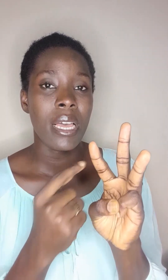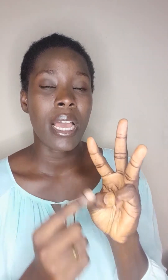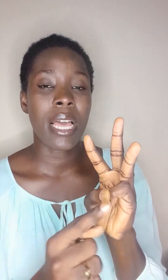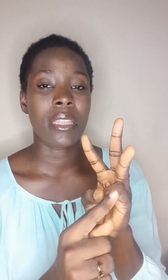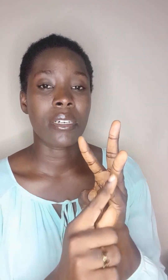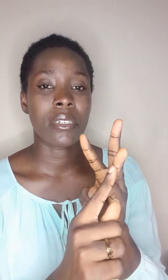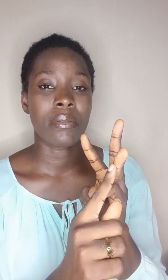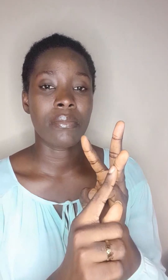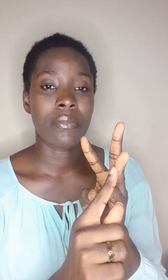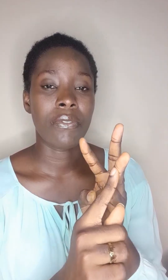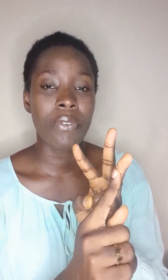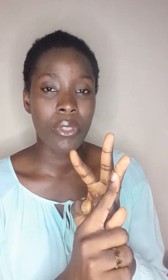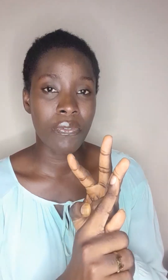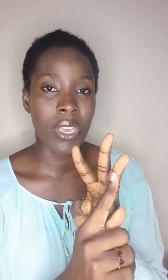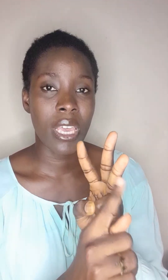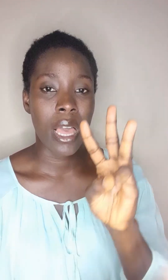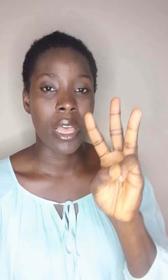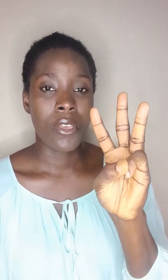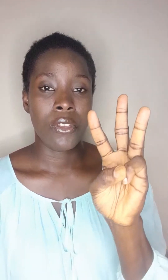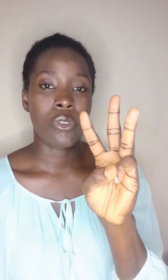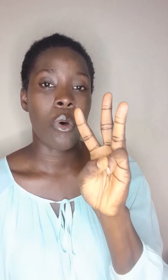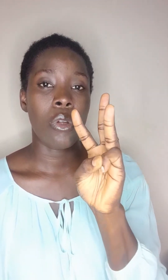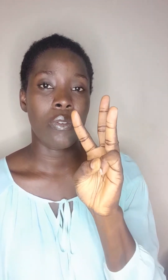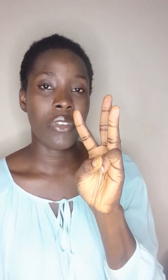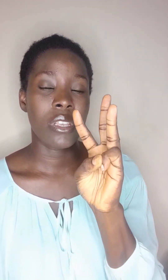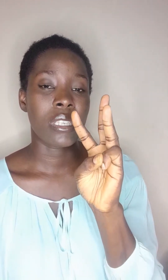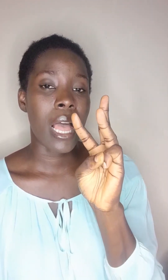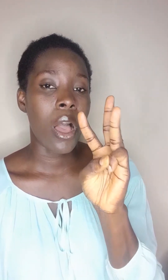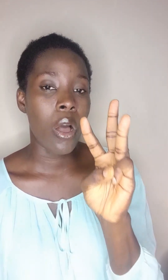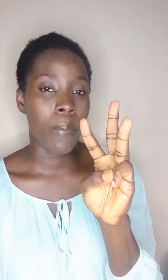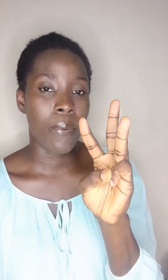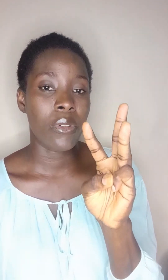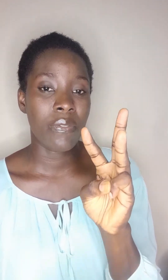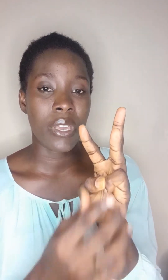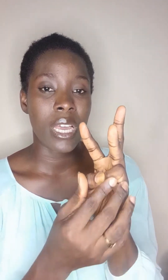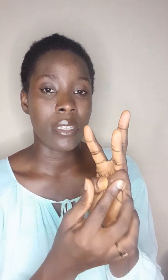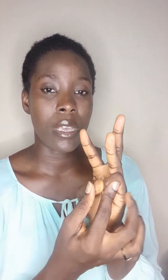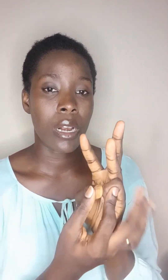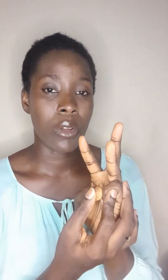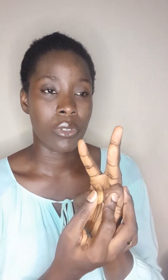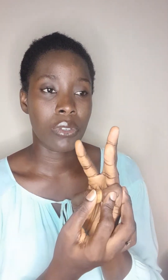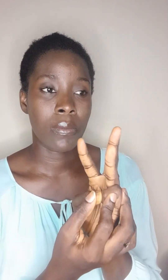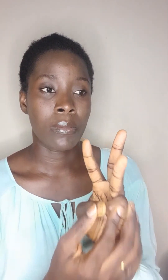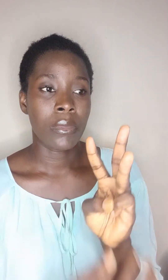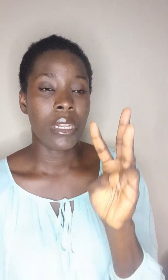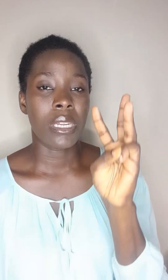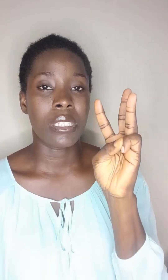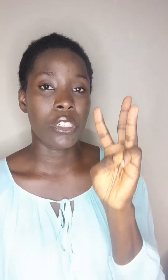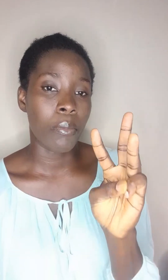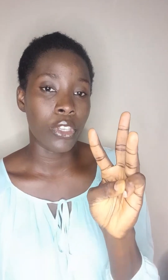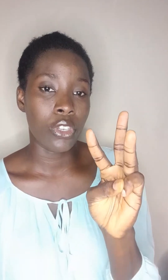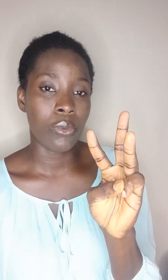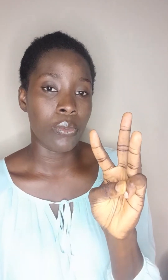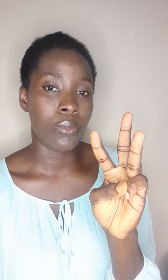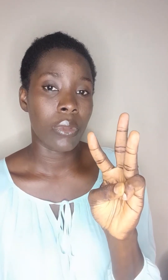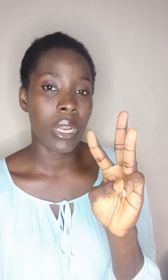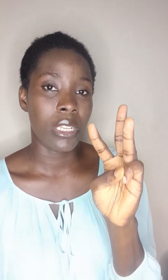and the fourth finger. So all of these are up, other fingers closed. Letter W,